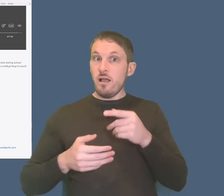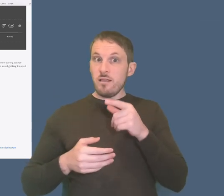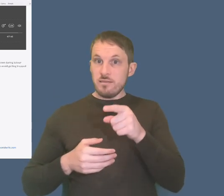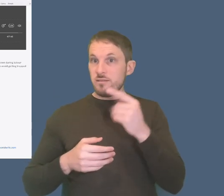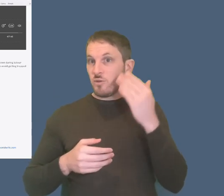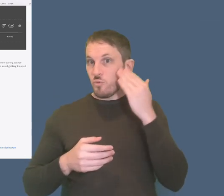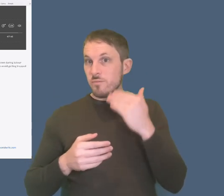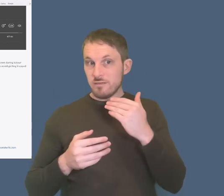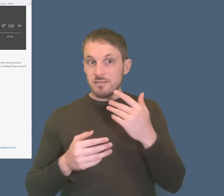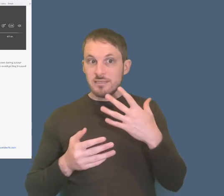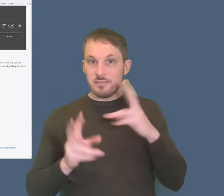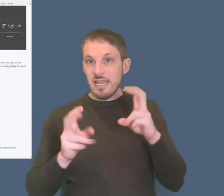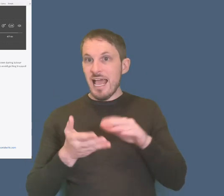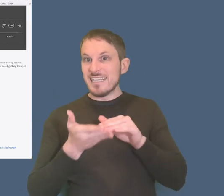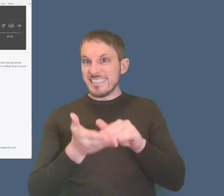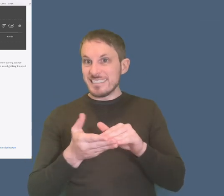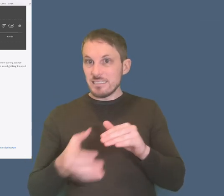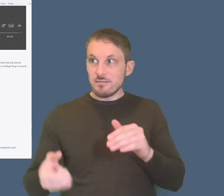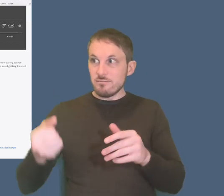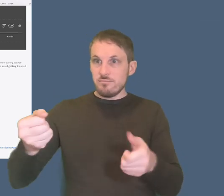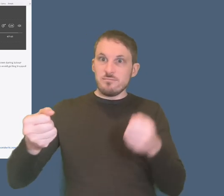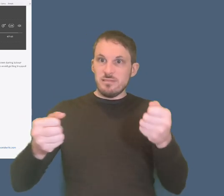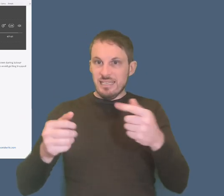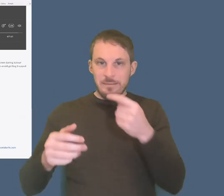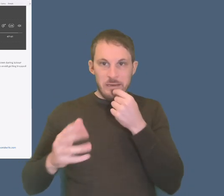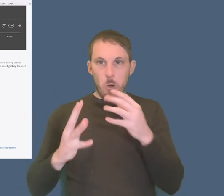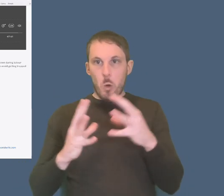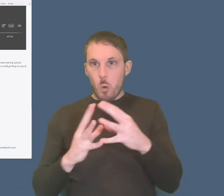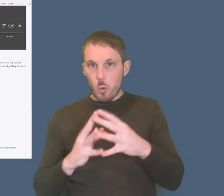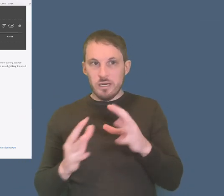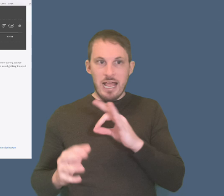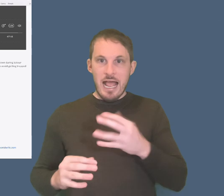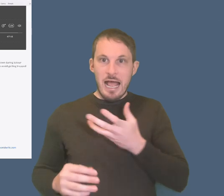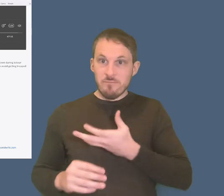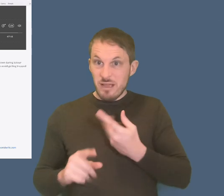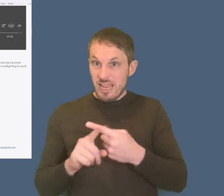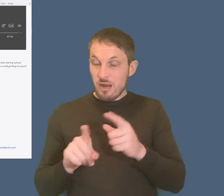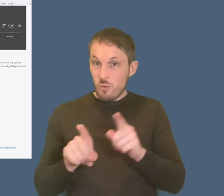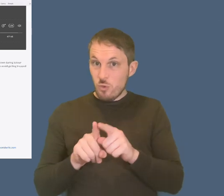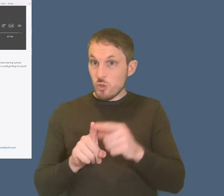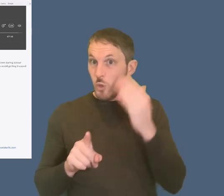assisted into this position. It's awkward, uncomfortable, and even women